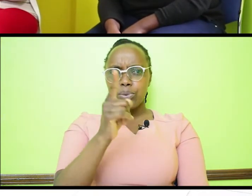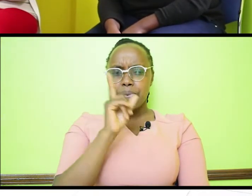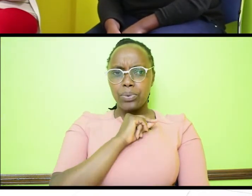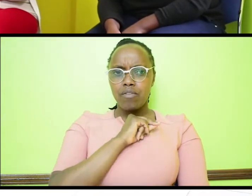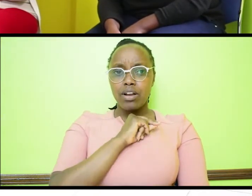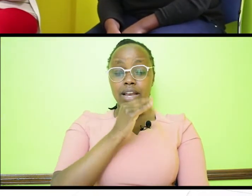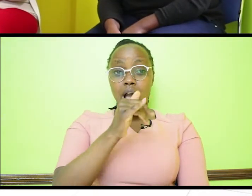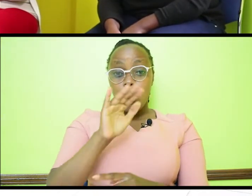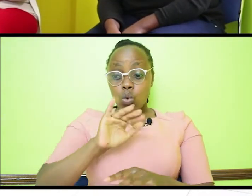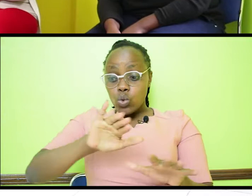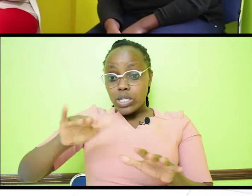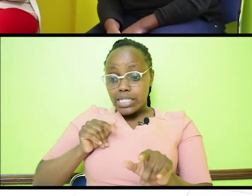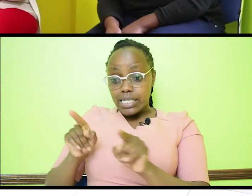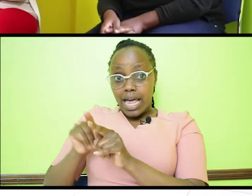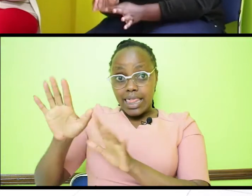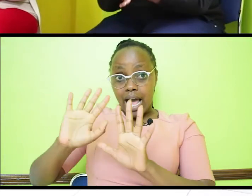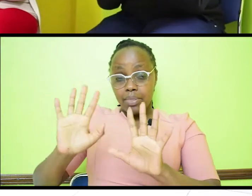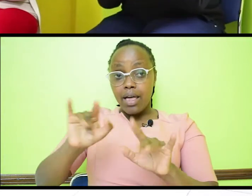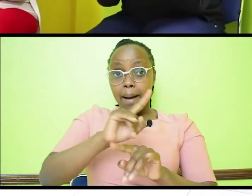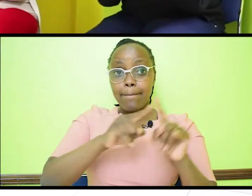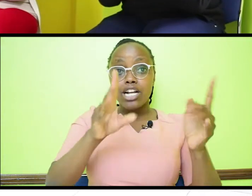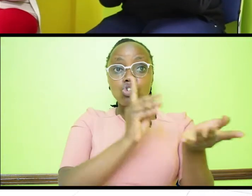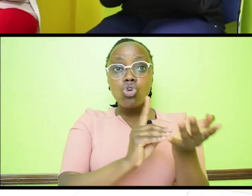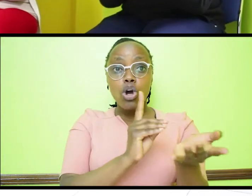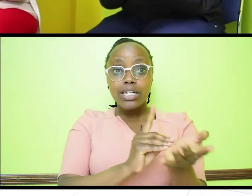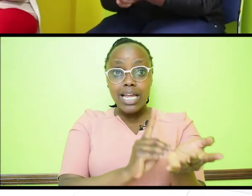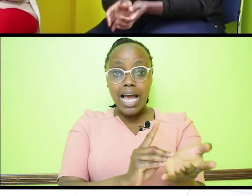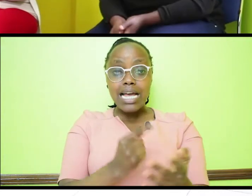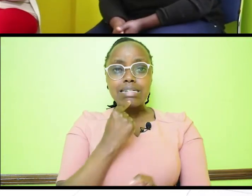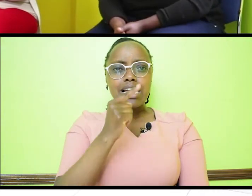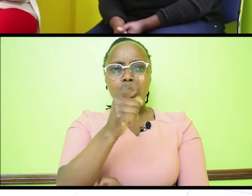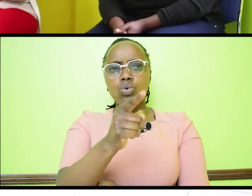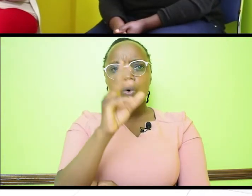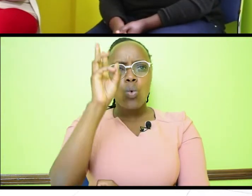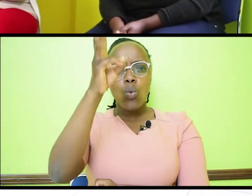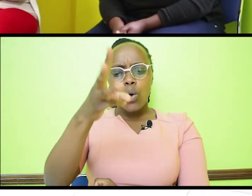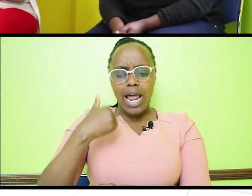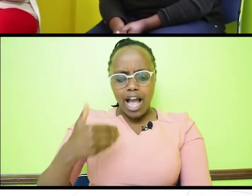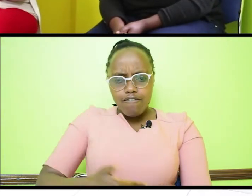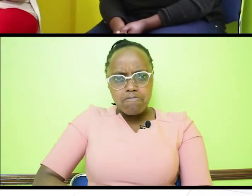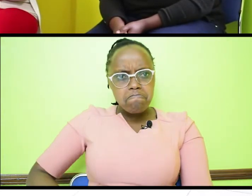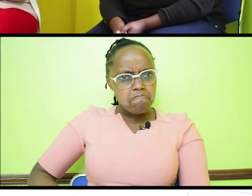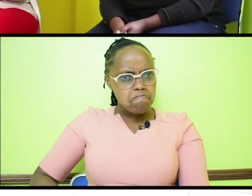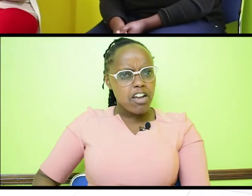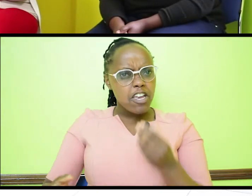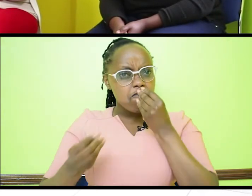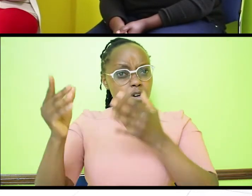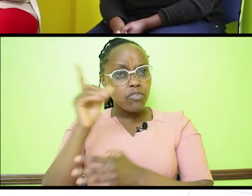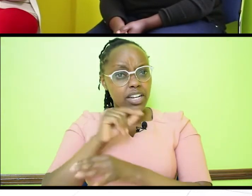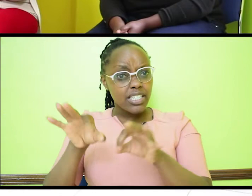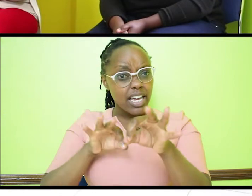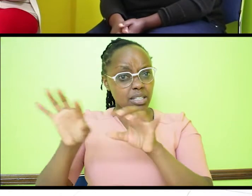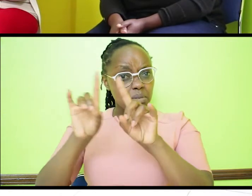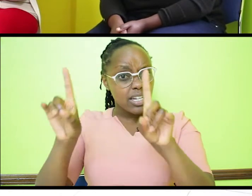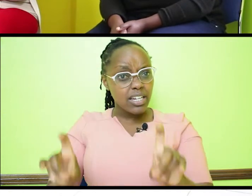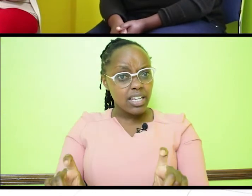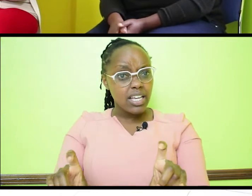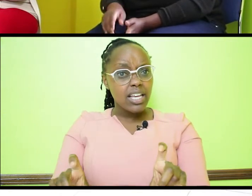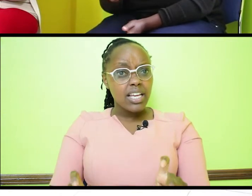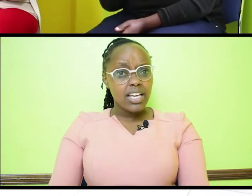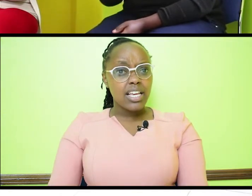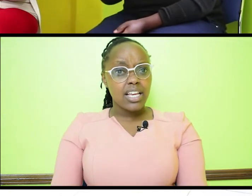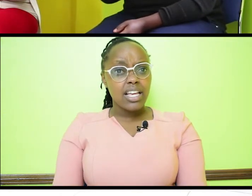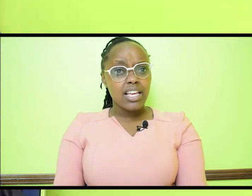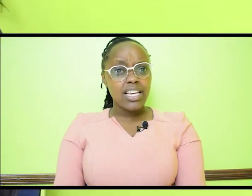you, now without your sister, the doctors tell you that you are going to go through a CS? The doctor explained to